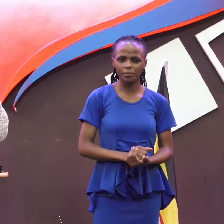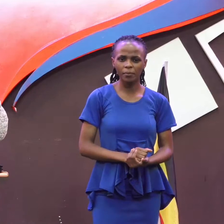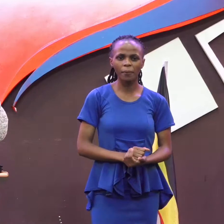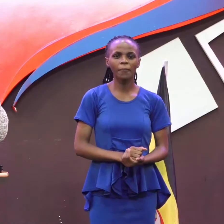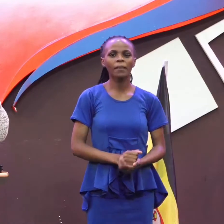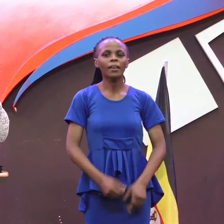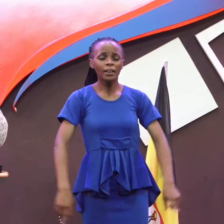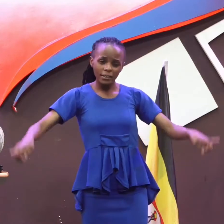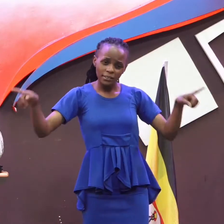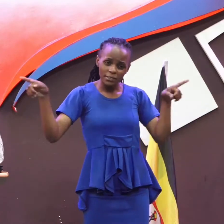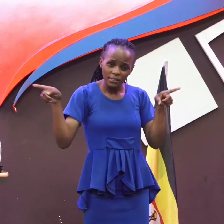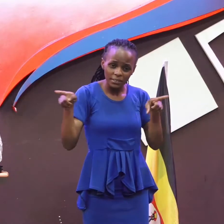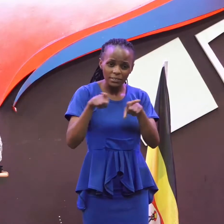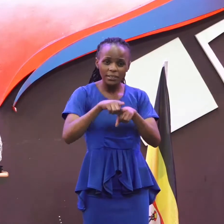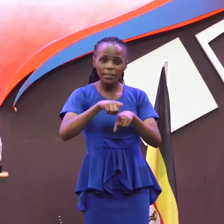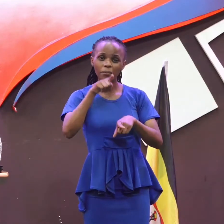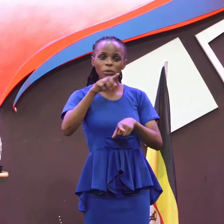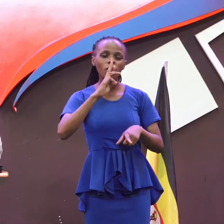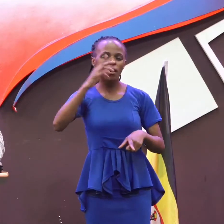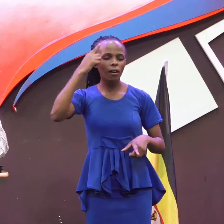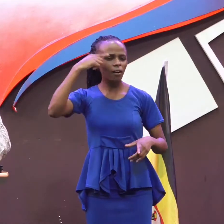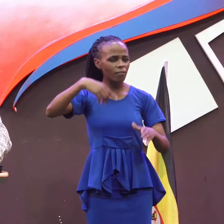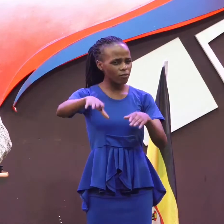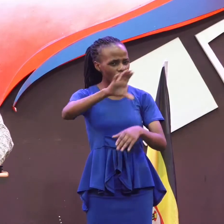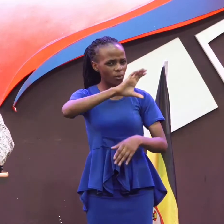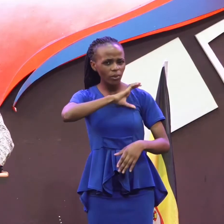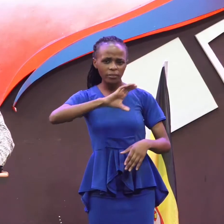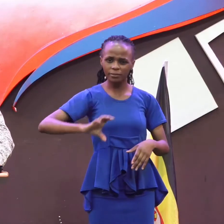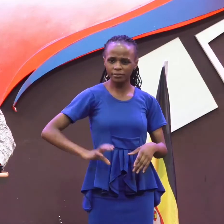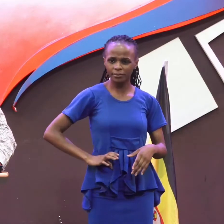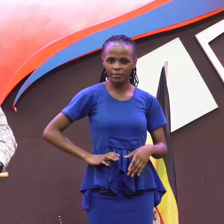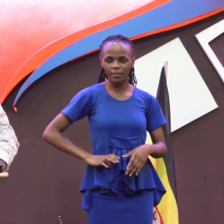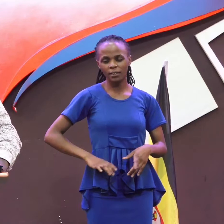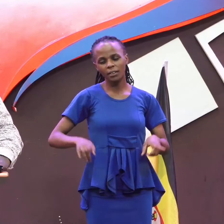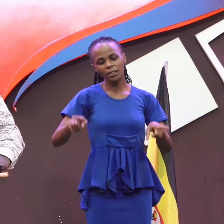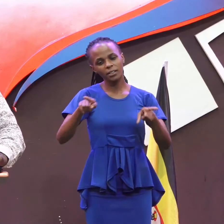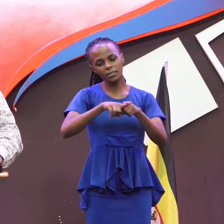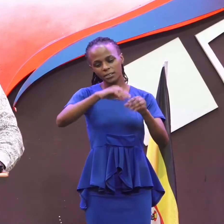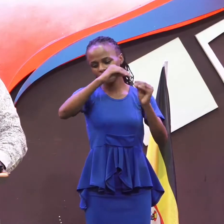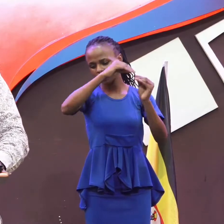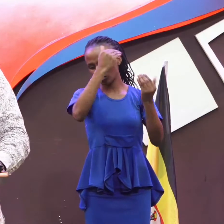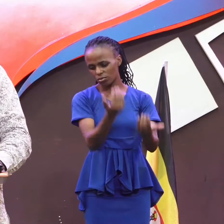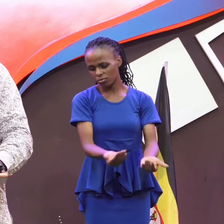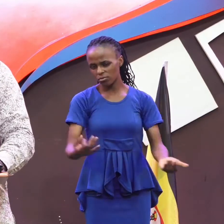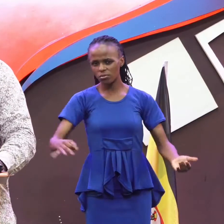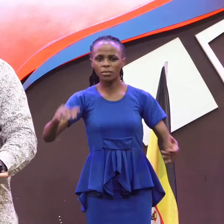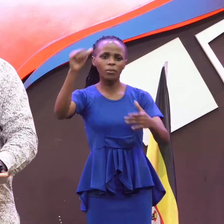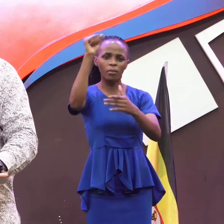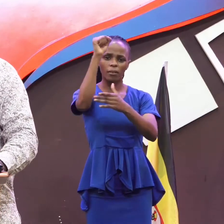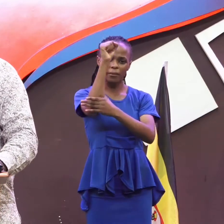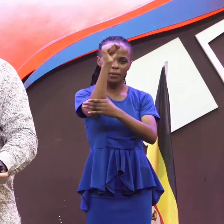verse 29. And if you belong to Christ, then you are Abraham's